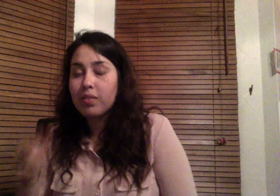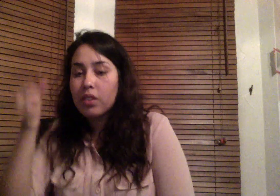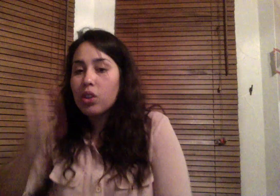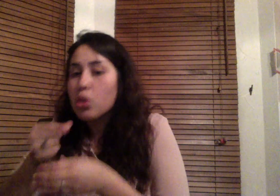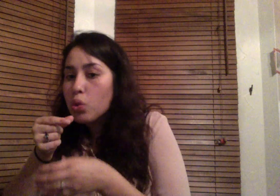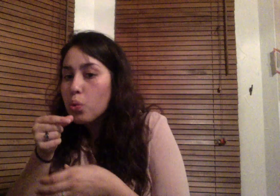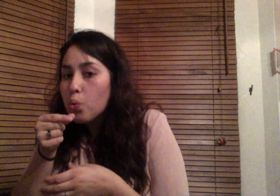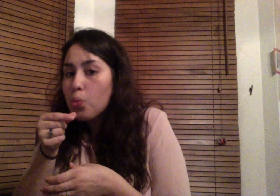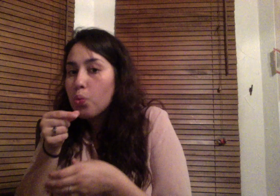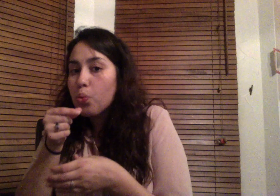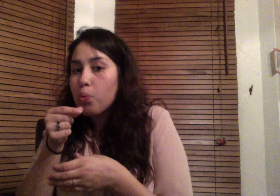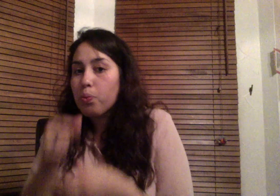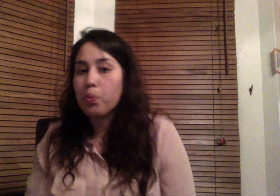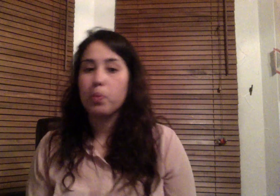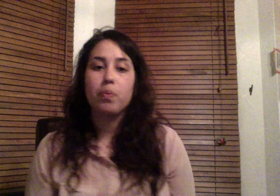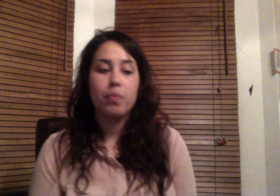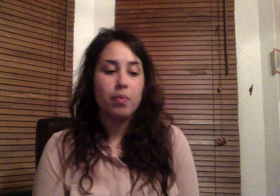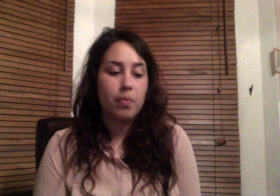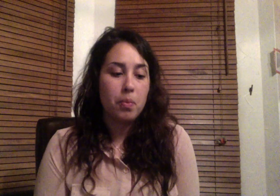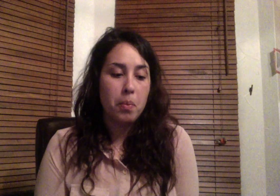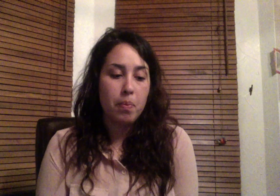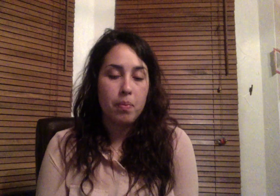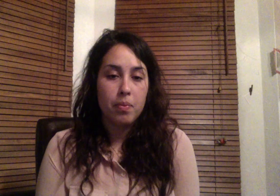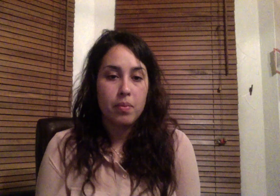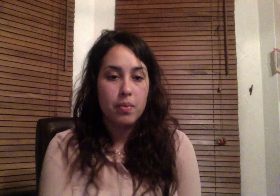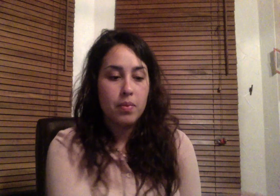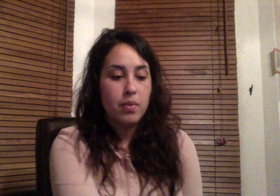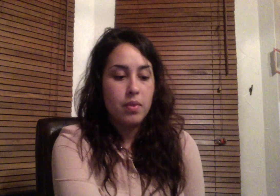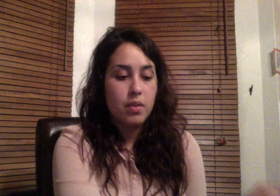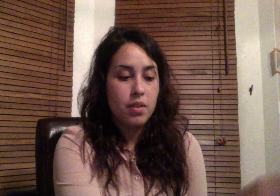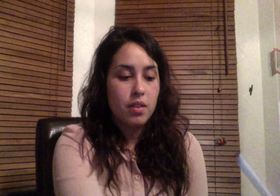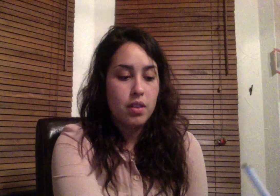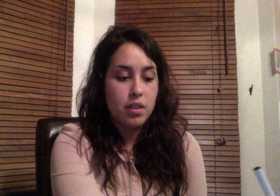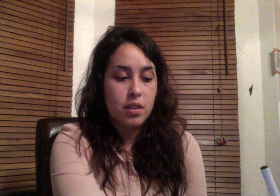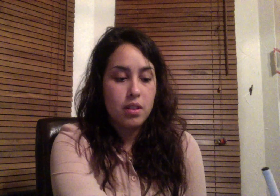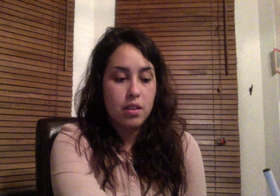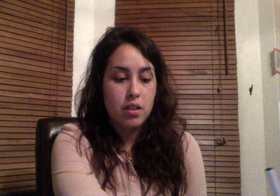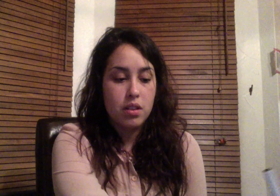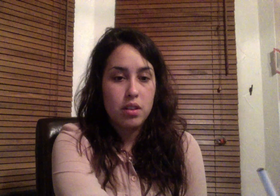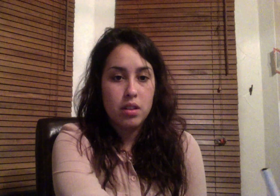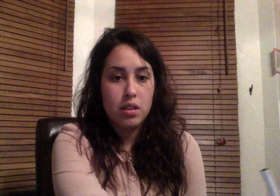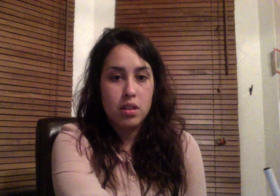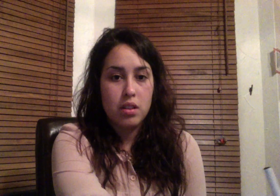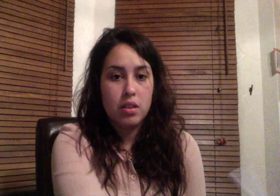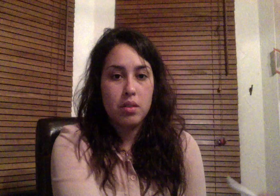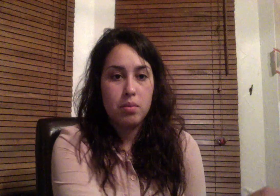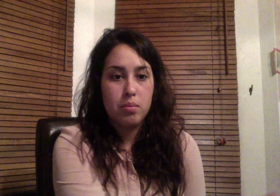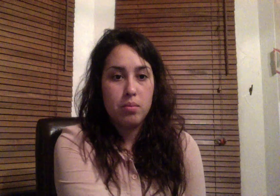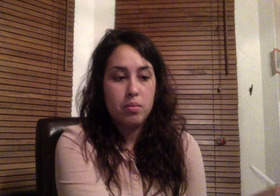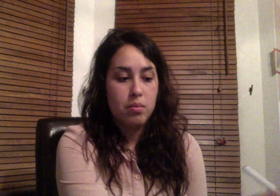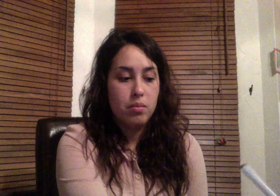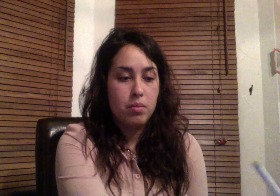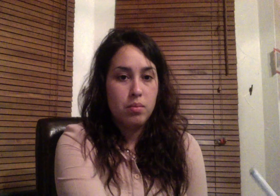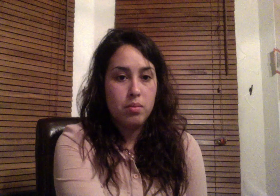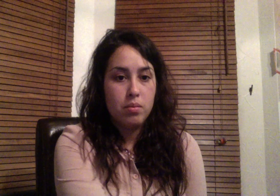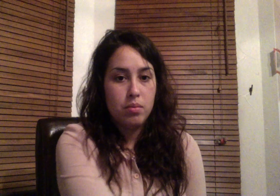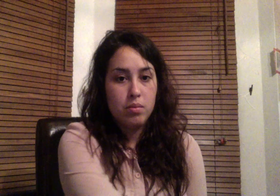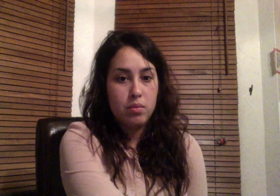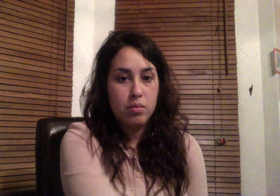The xylem is spread throughout the different parts of the plant, including the stem, branches, and all the way up to the leaves.